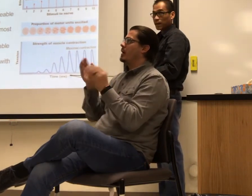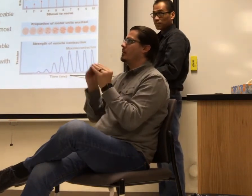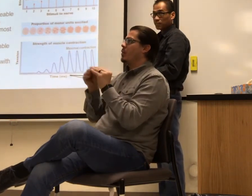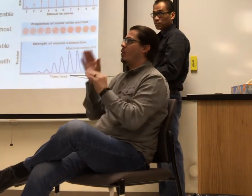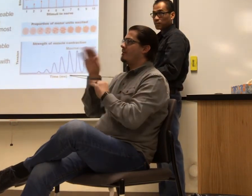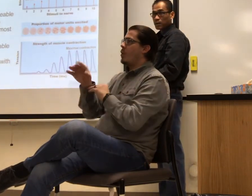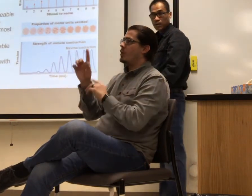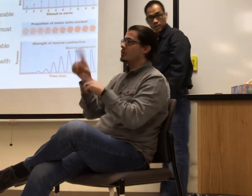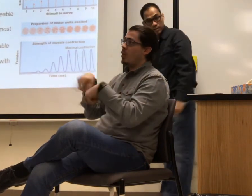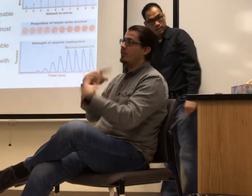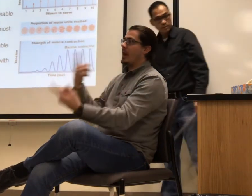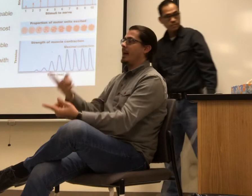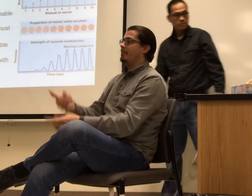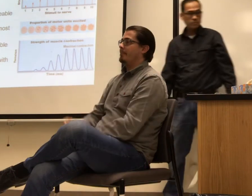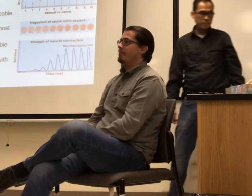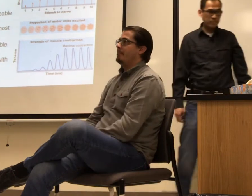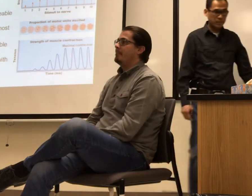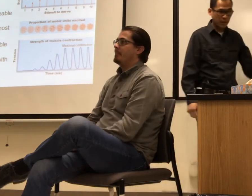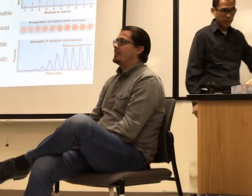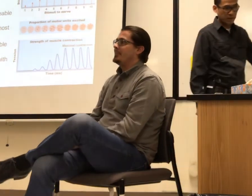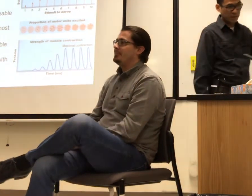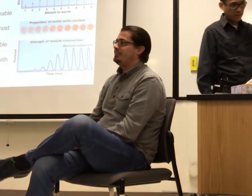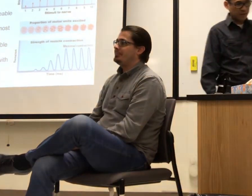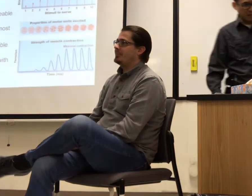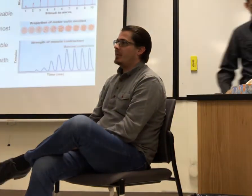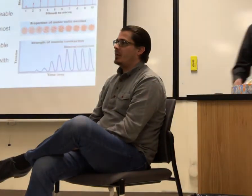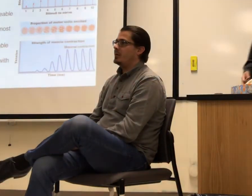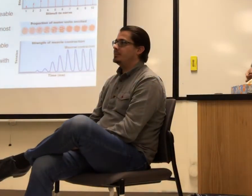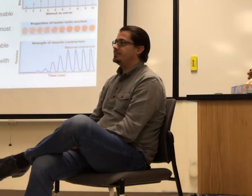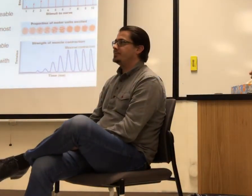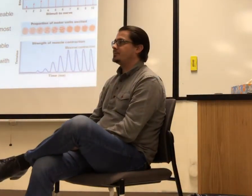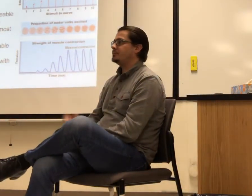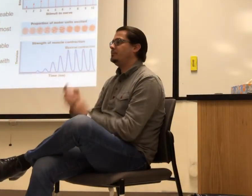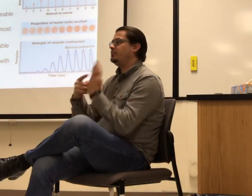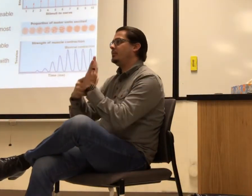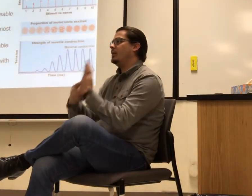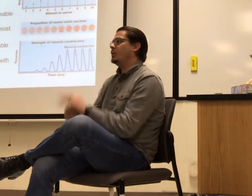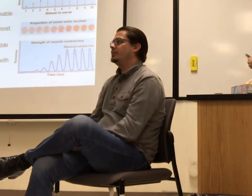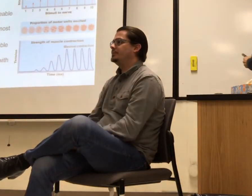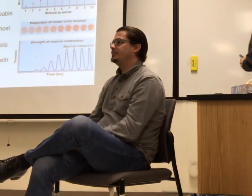over time. So, let me just kind of give you an example of this.